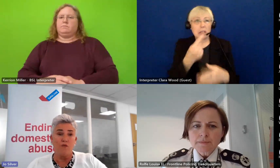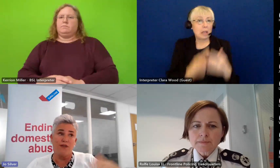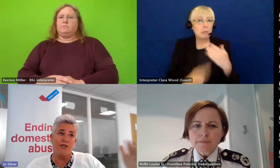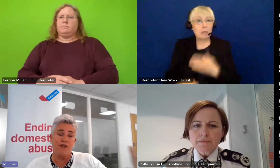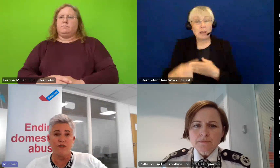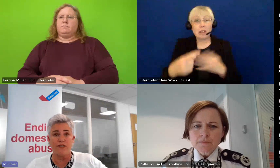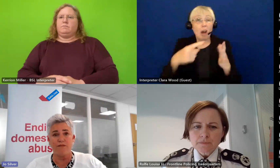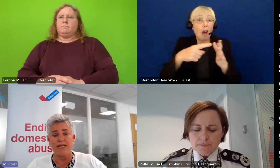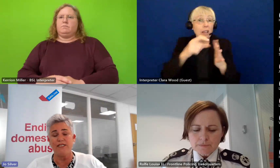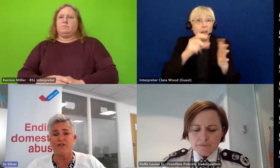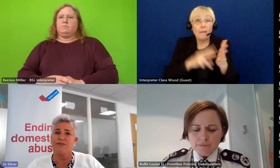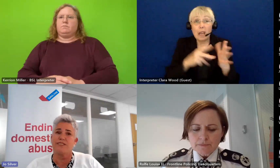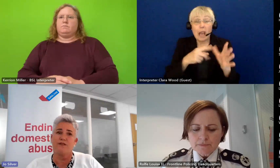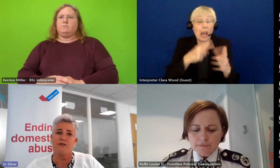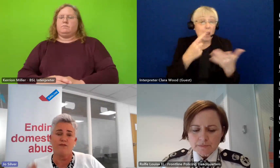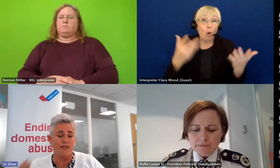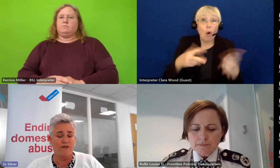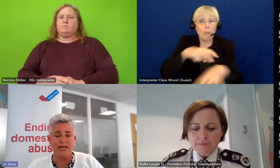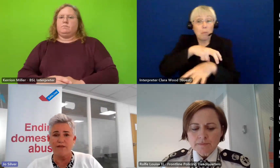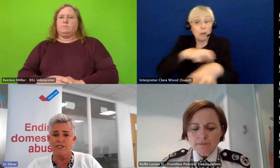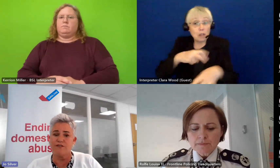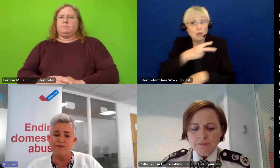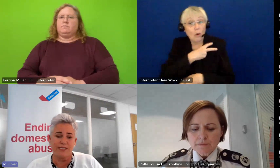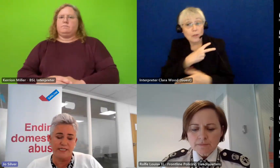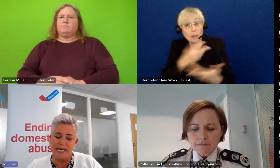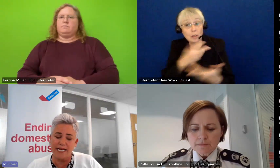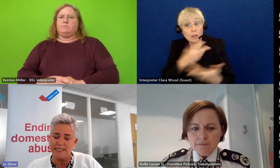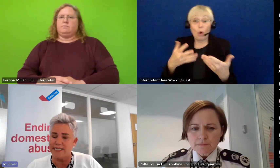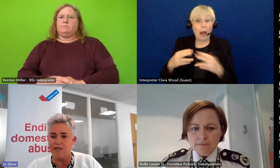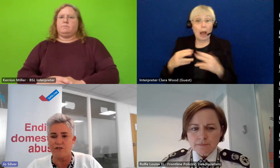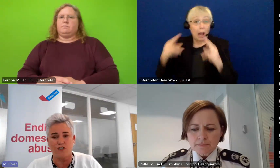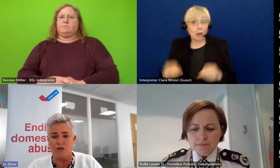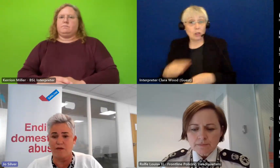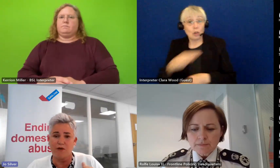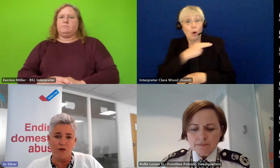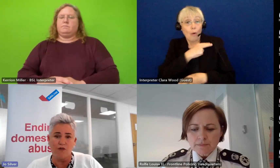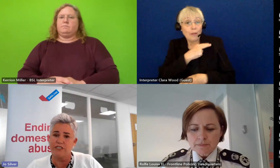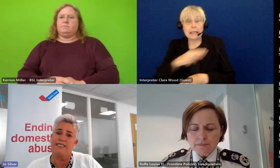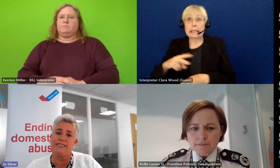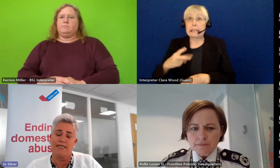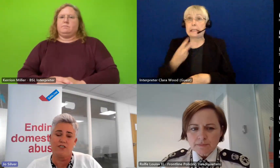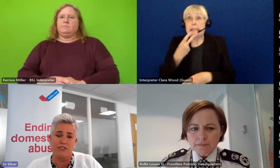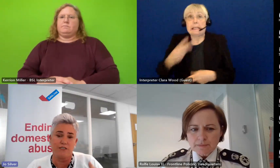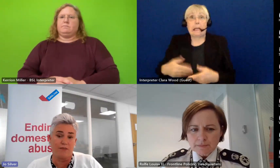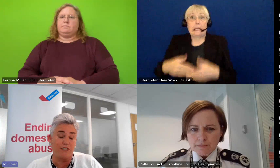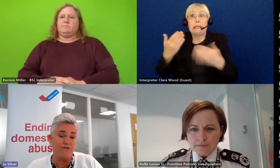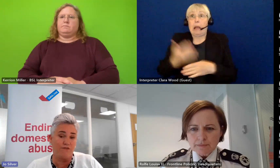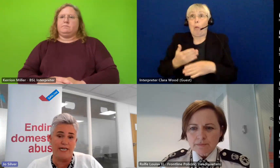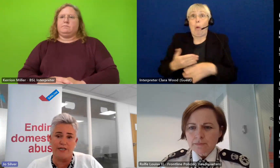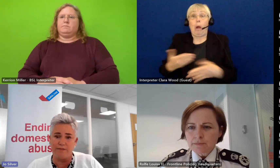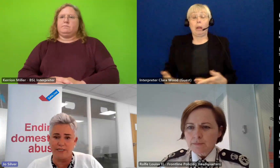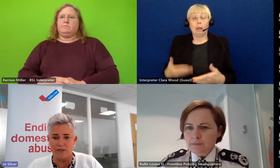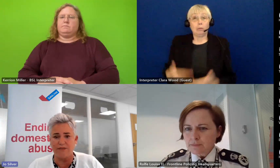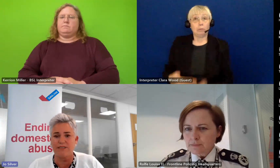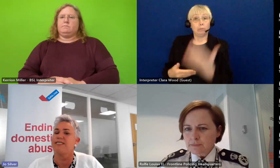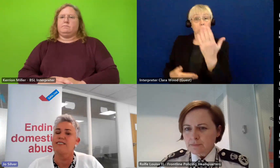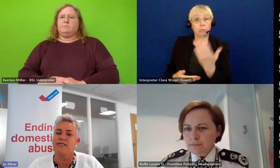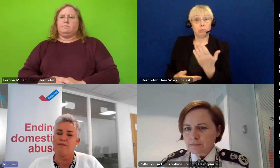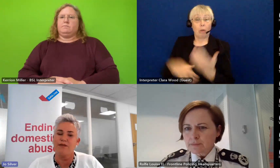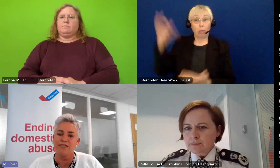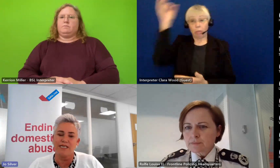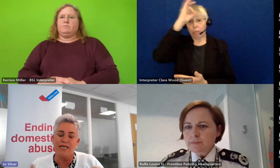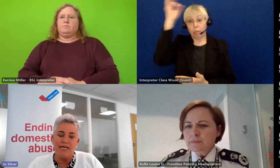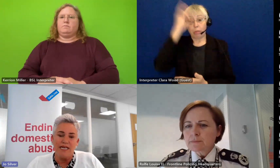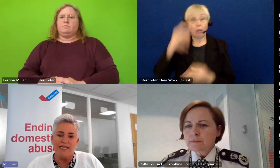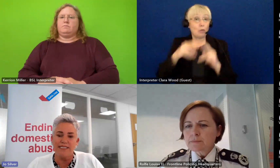advisor, whether you're a police officer or whether you're a housing officer, second day on the job, all good intentions, but don't really know much about